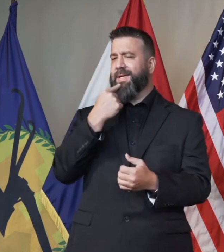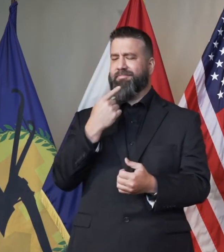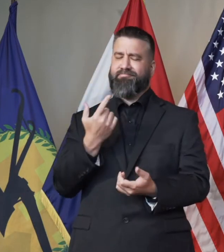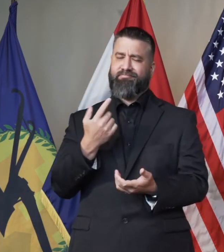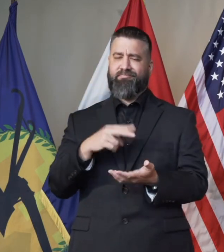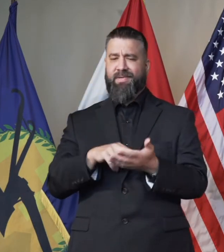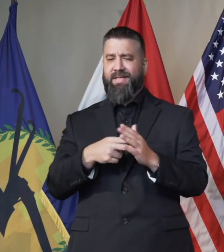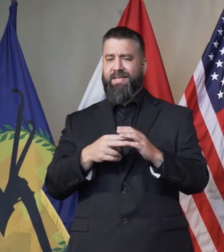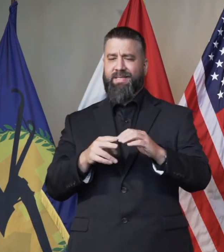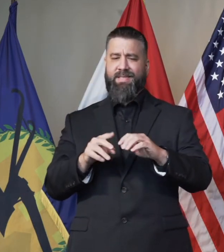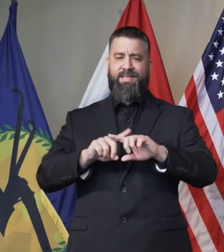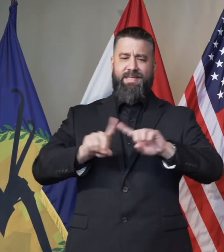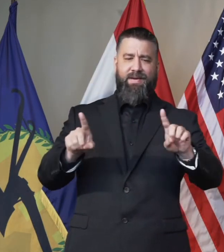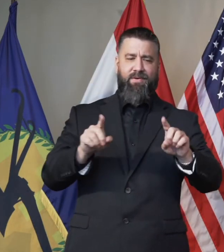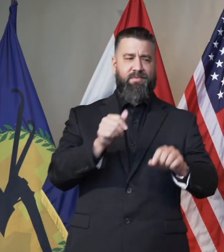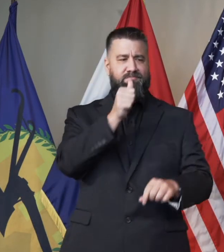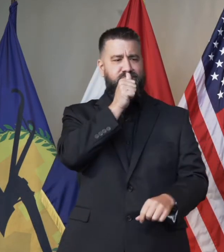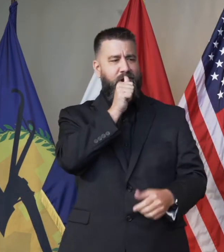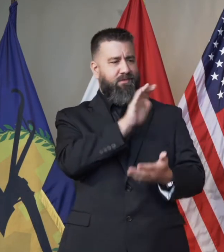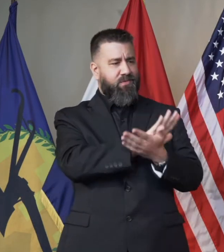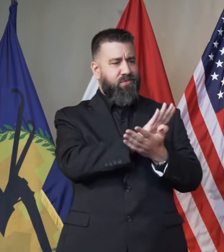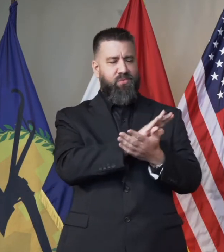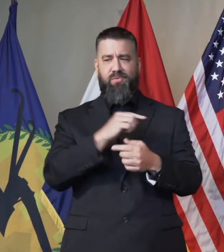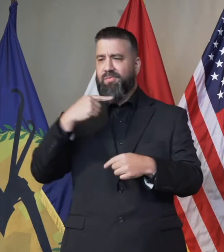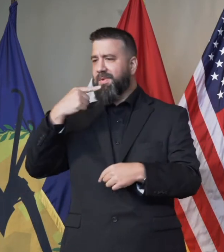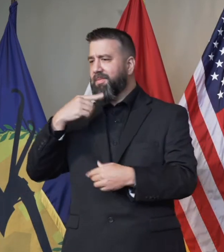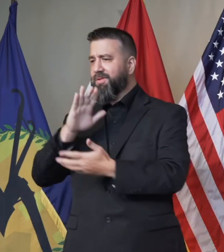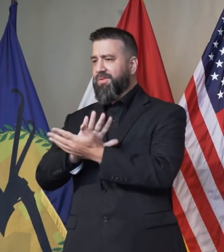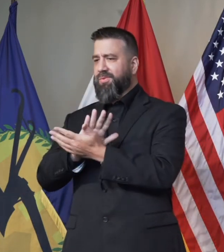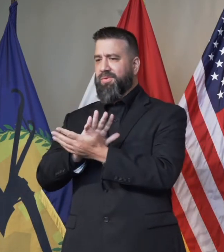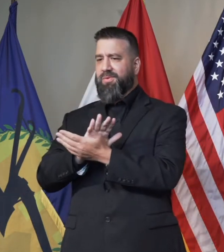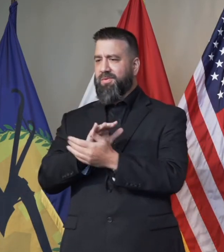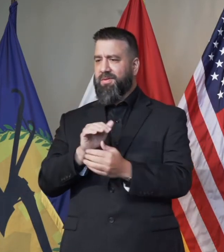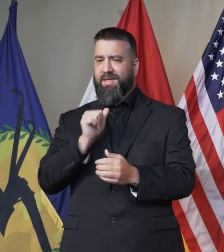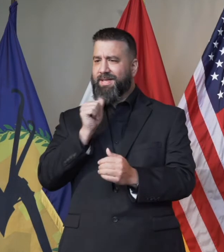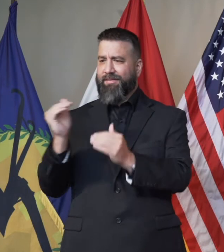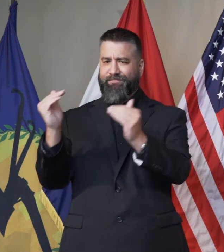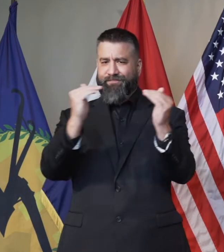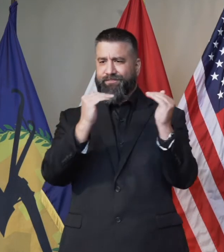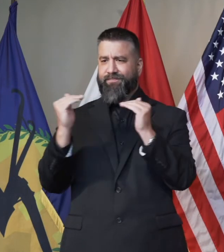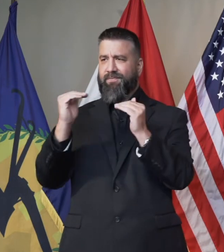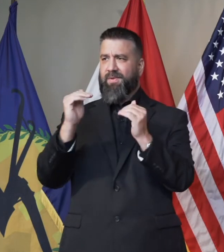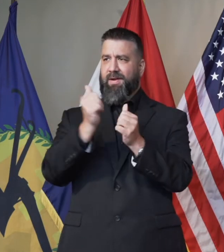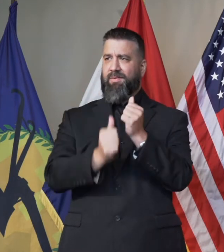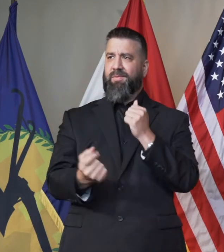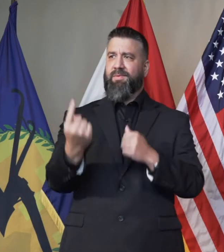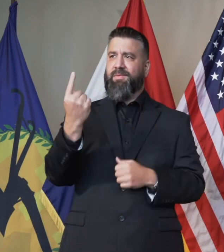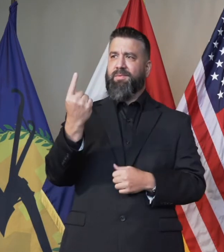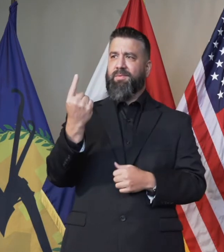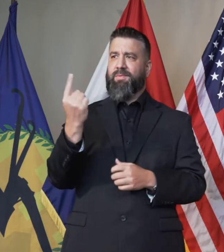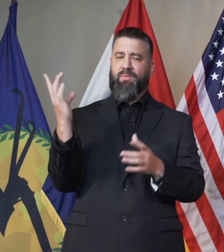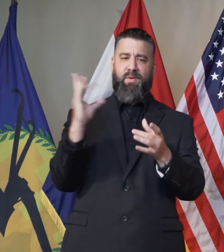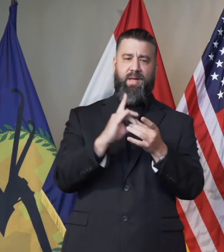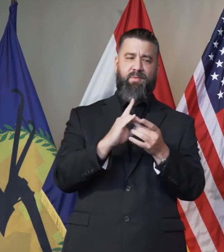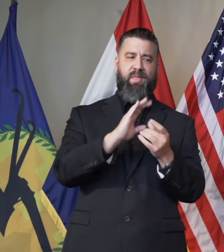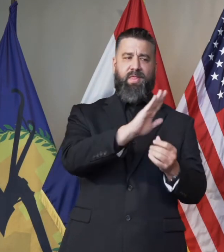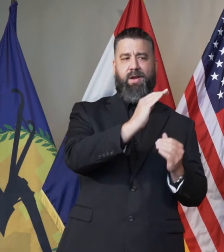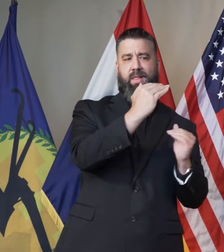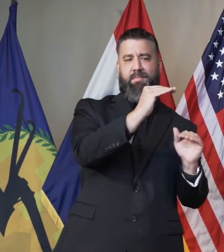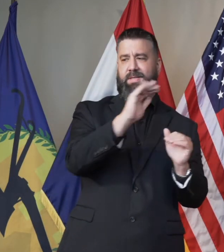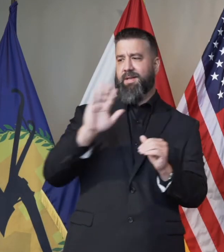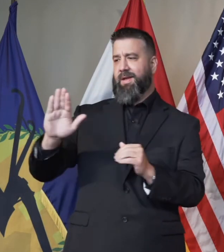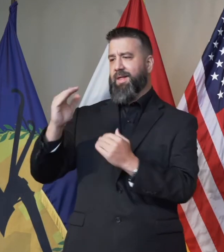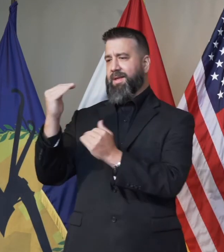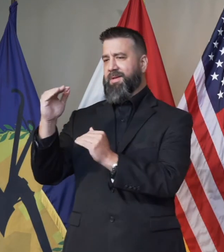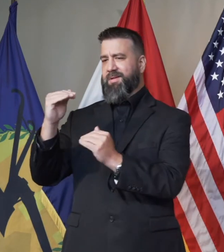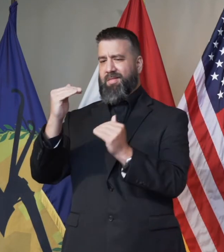from public schools to private schools. Not everyone was being treated across the board equally in terms of their restrictions. And Oh, so